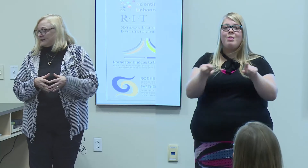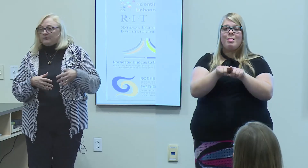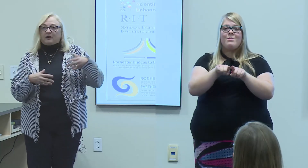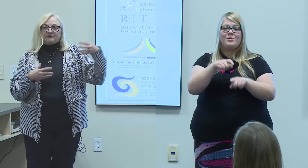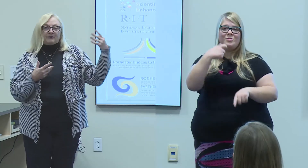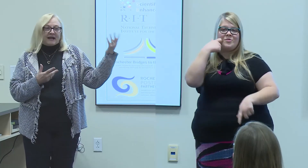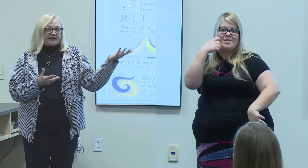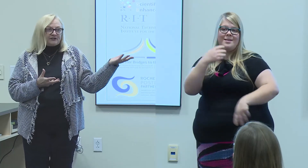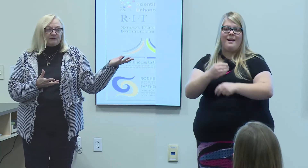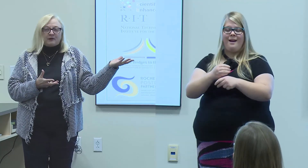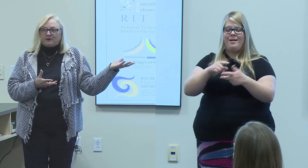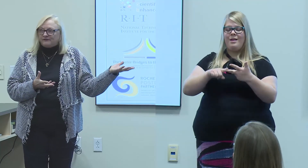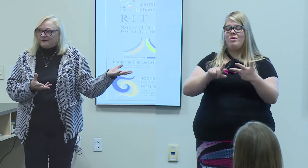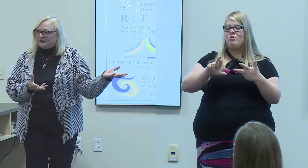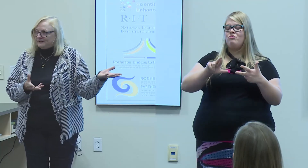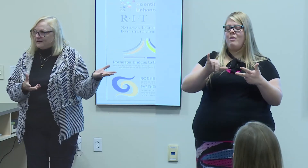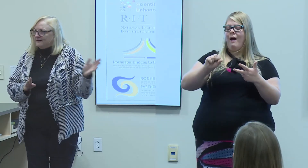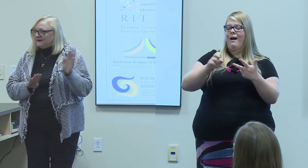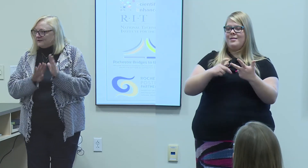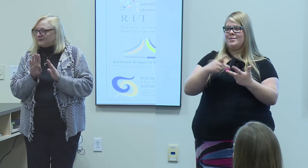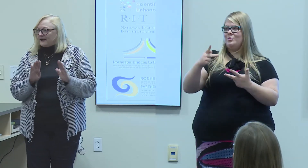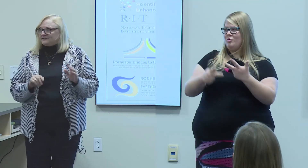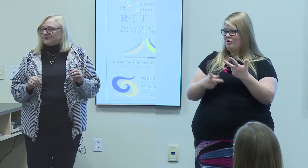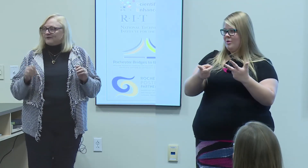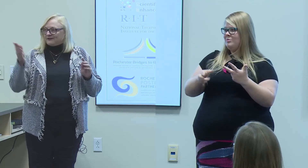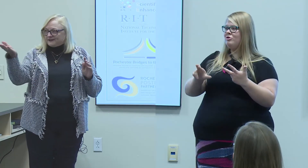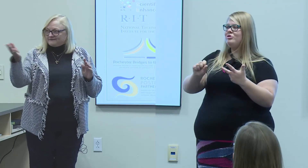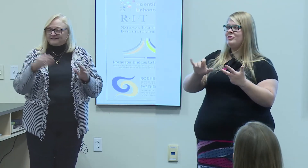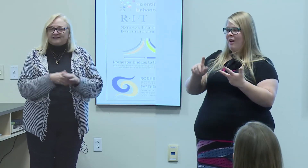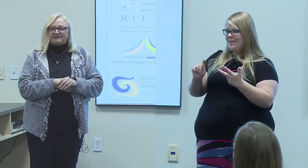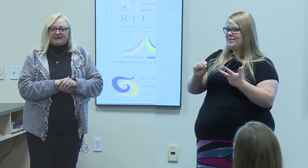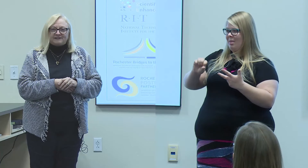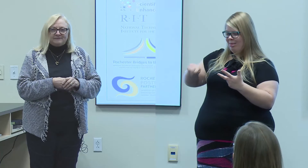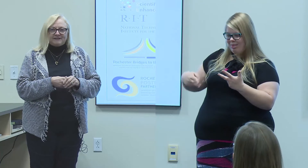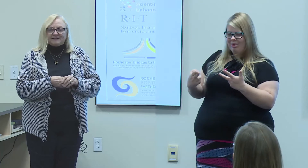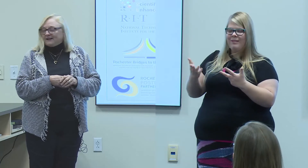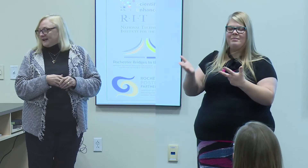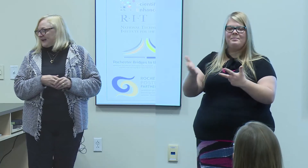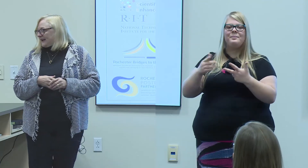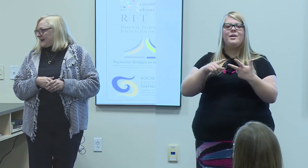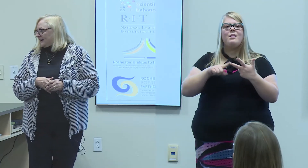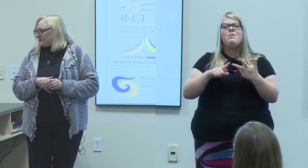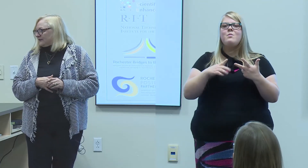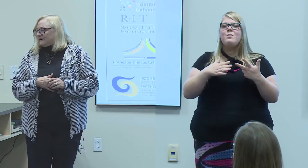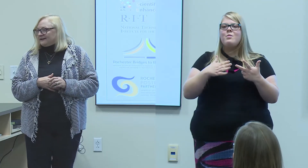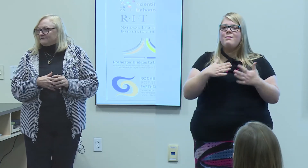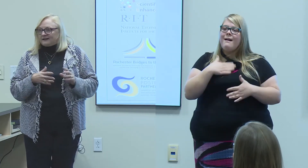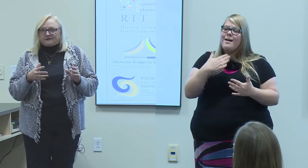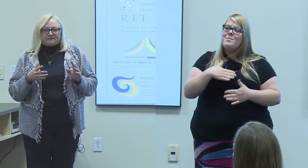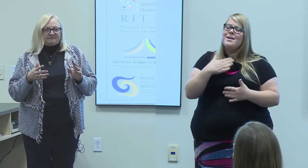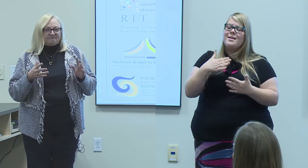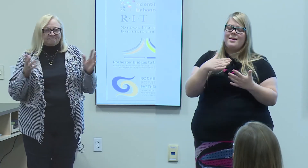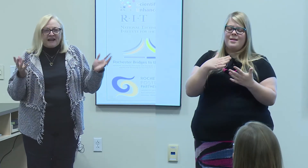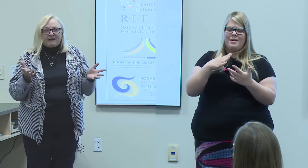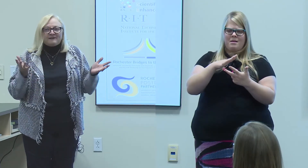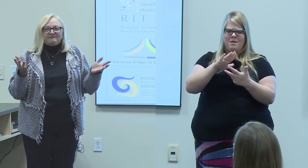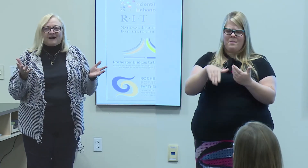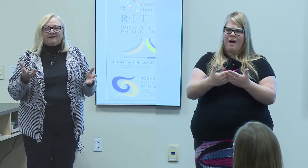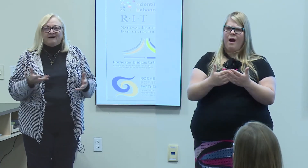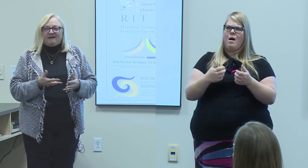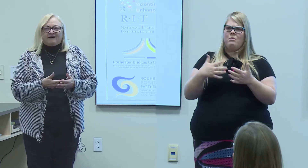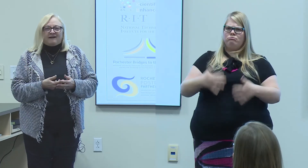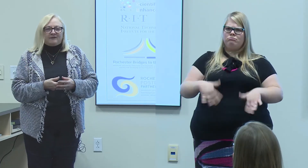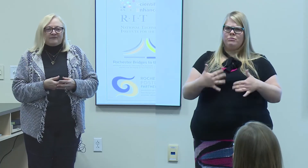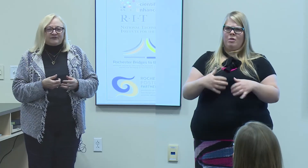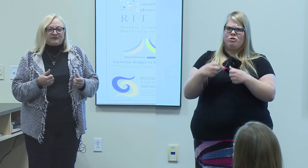And we also added to our portfolio the RISE program, Dr. Scott Smith, and we're very happy